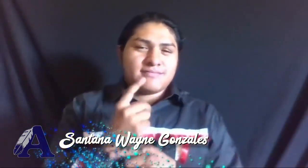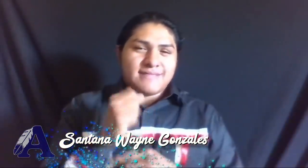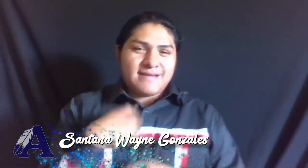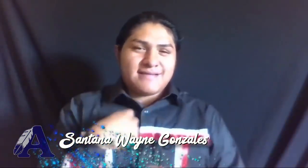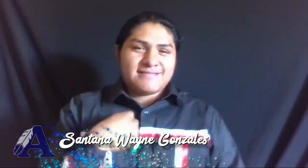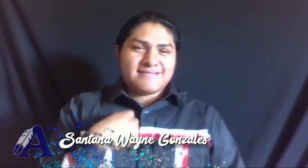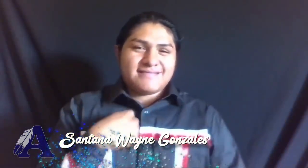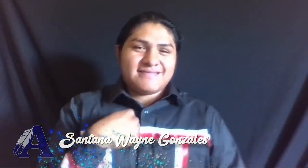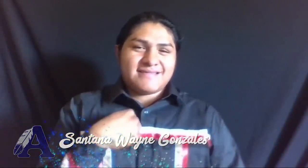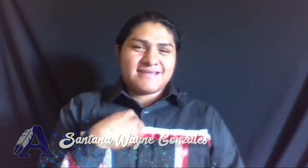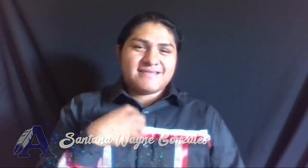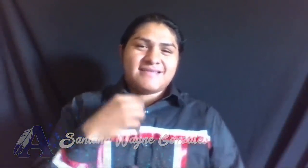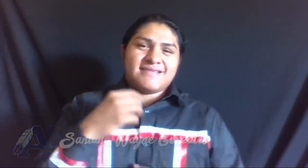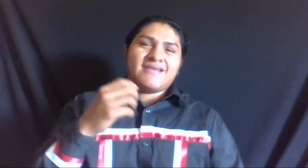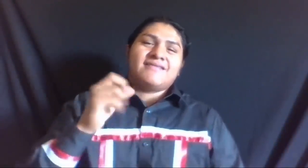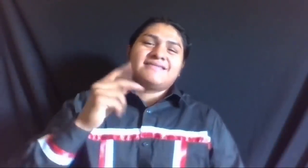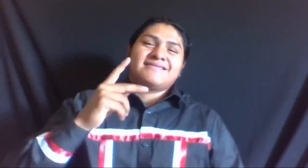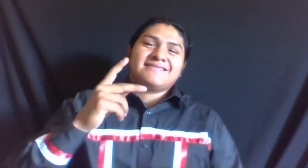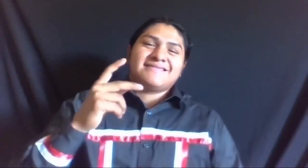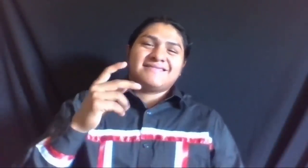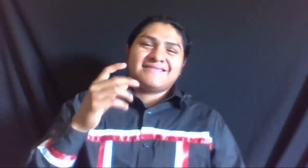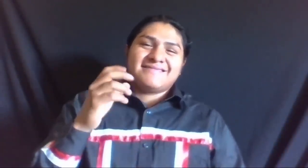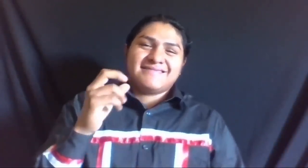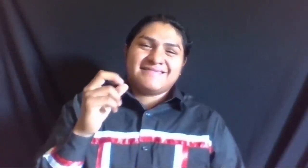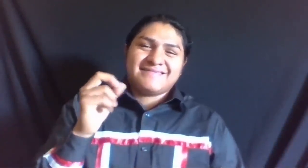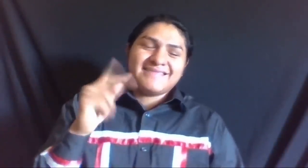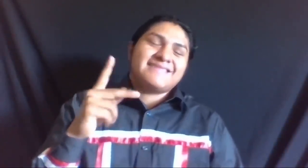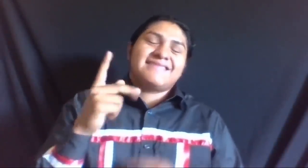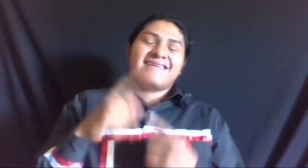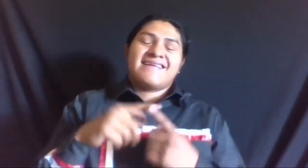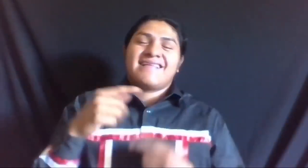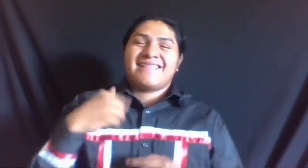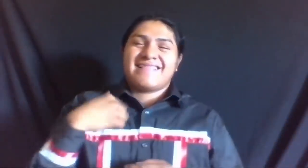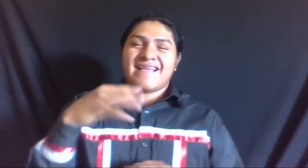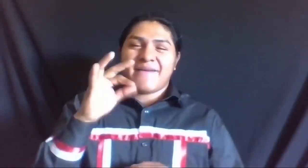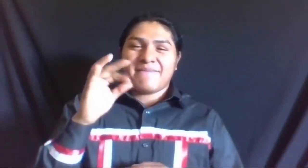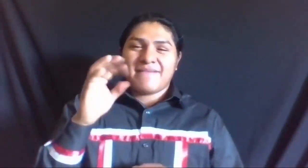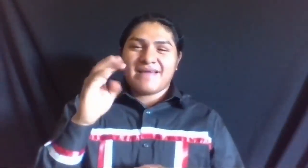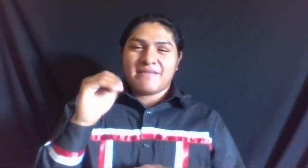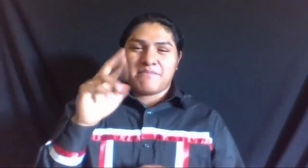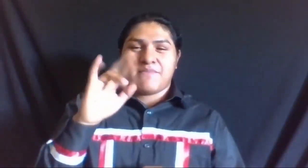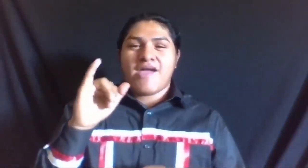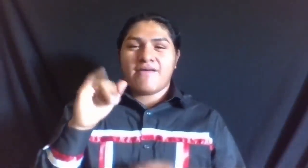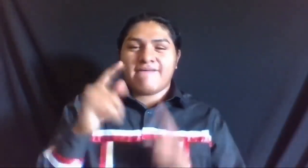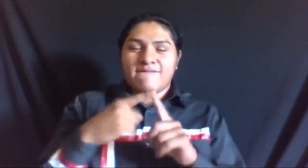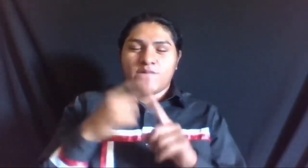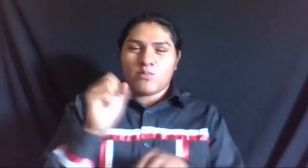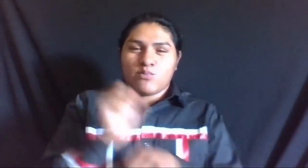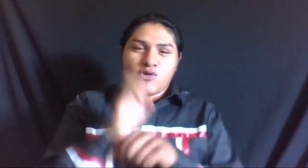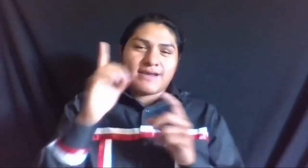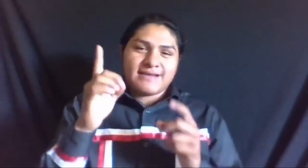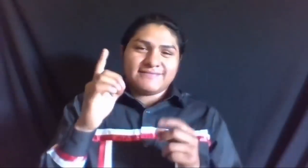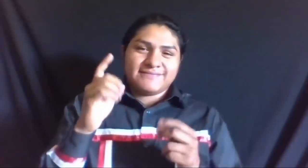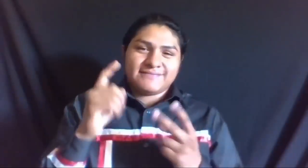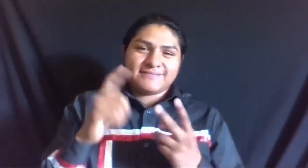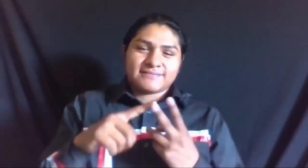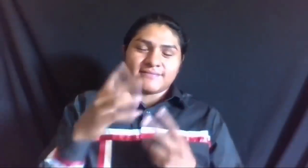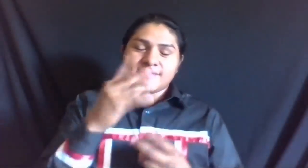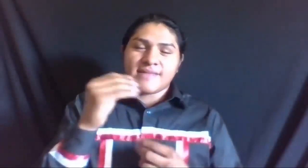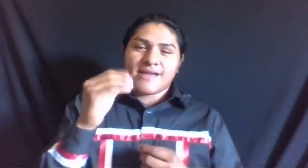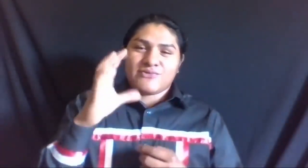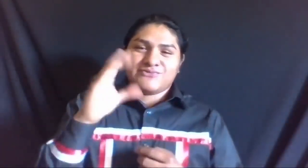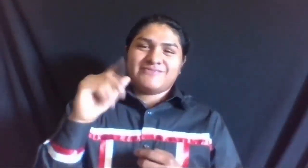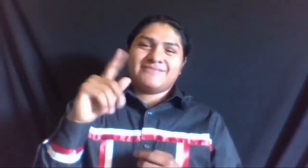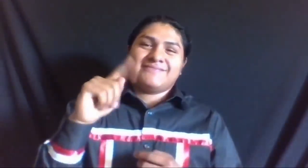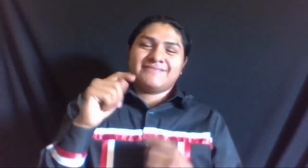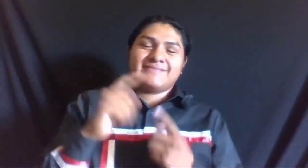two? I can pick two, right? Okay. First, I would pick Mary from Work It,